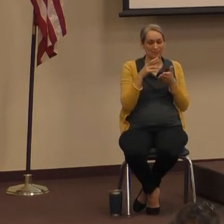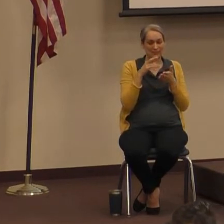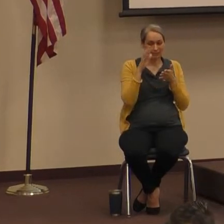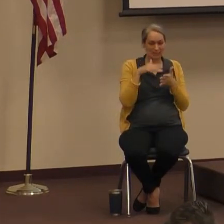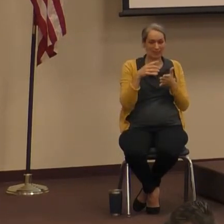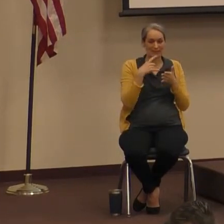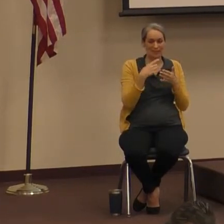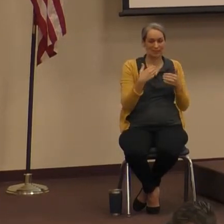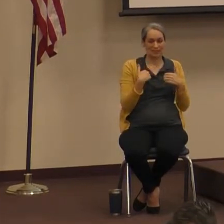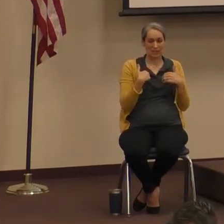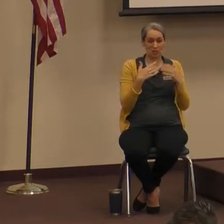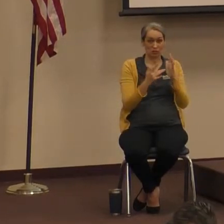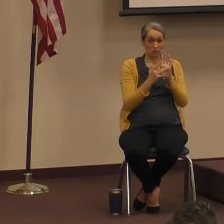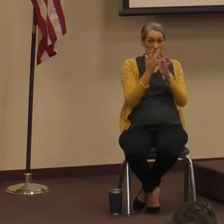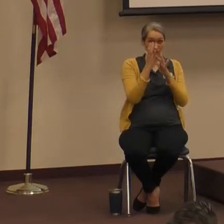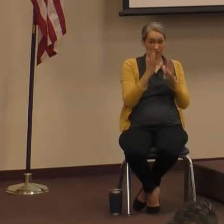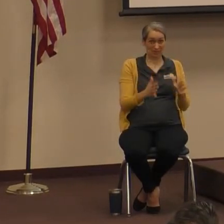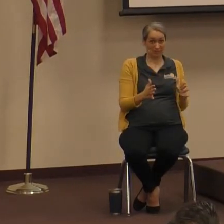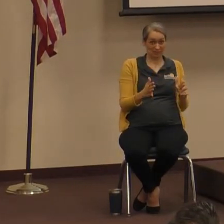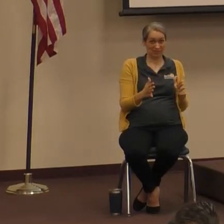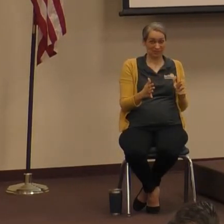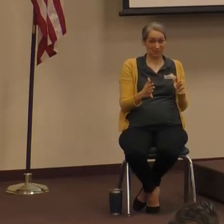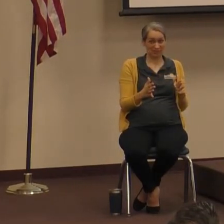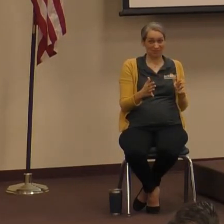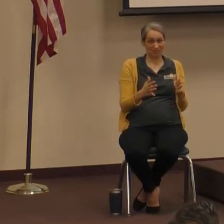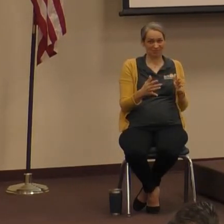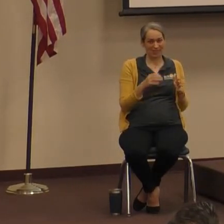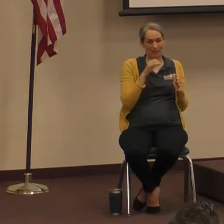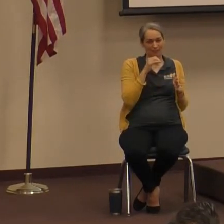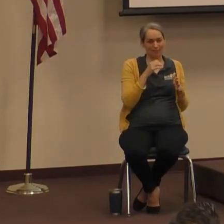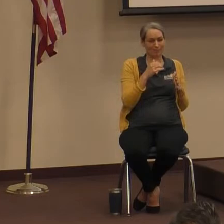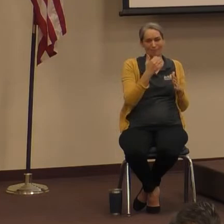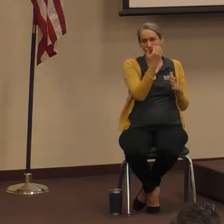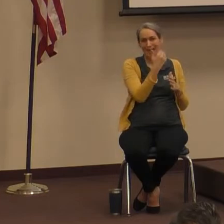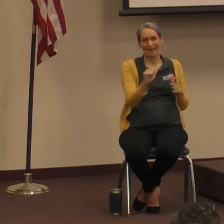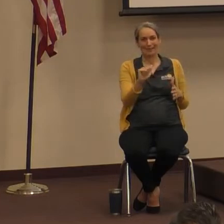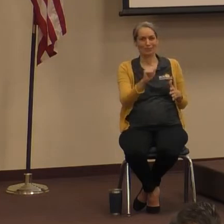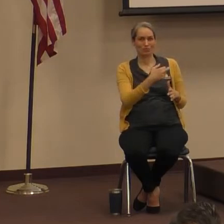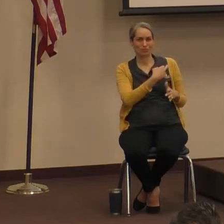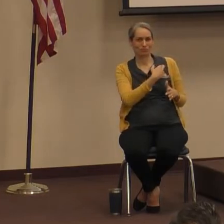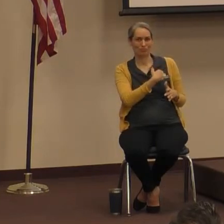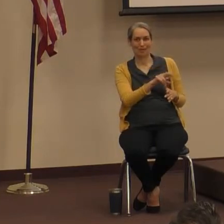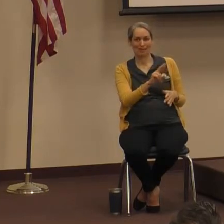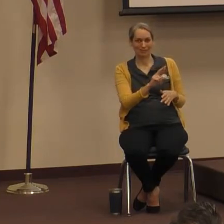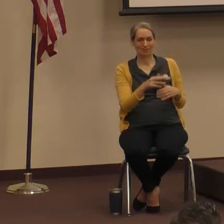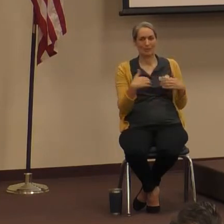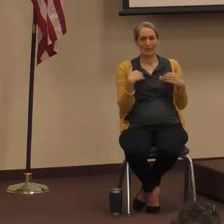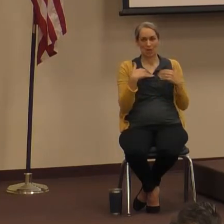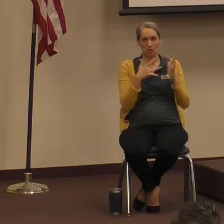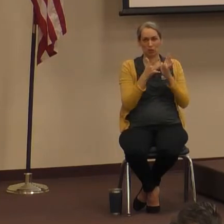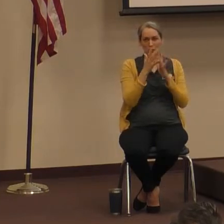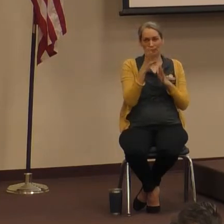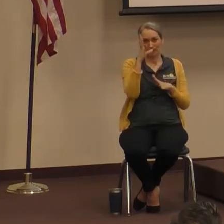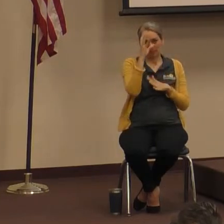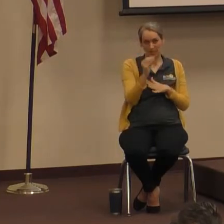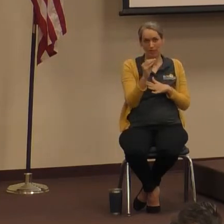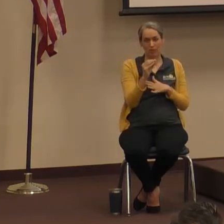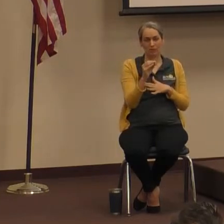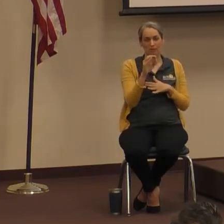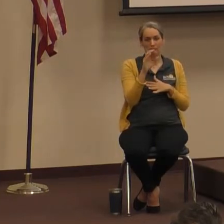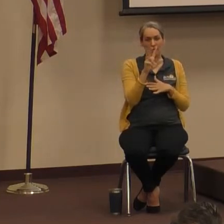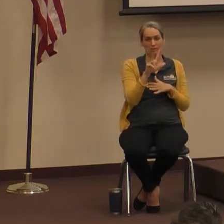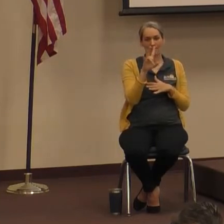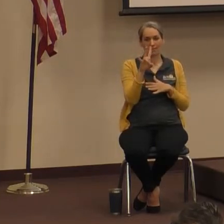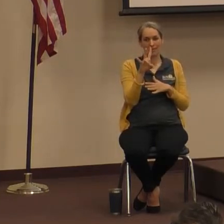found that of young Christians, this is a loose term, yes, we're not talking Church of Christ, but young Christian males aged 18 to 30, a shocking 77% look at